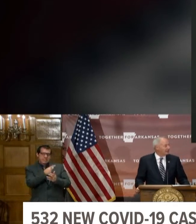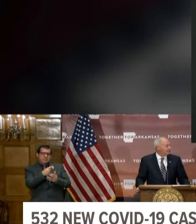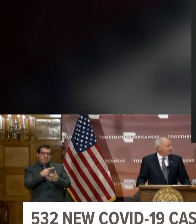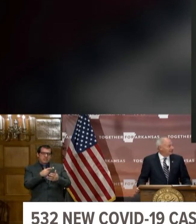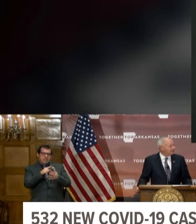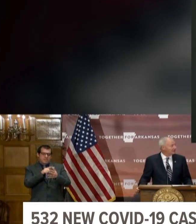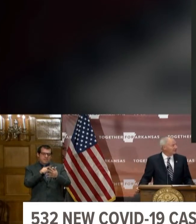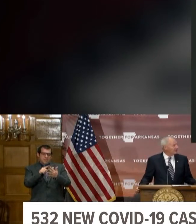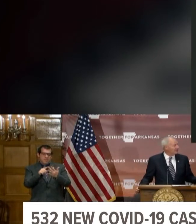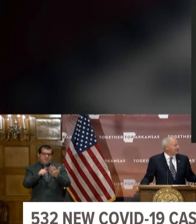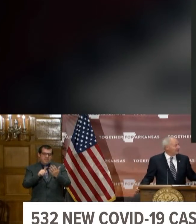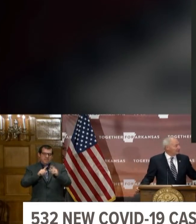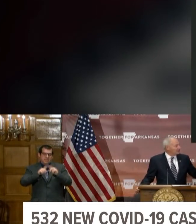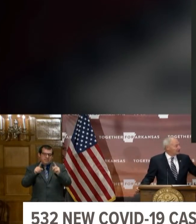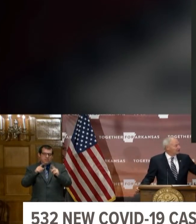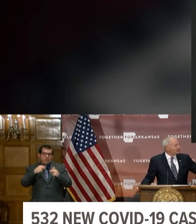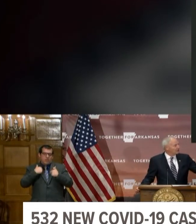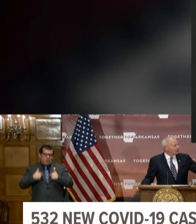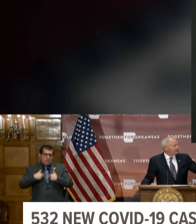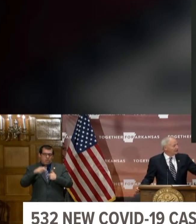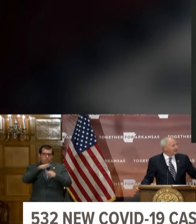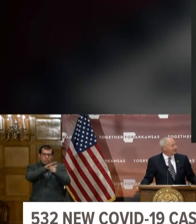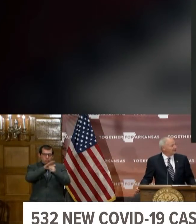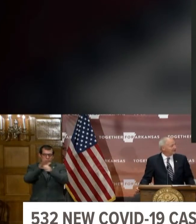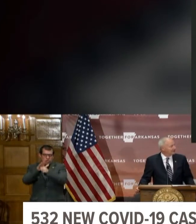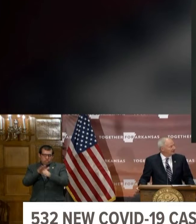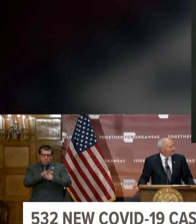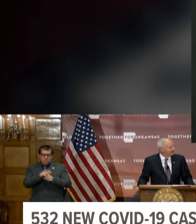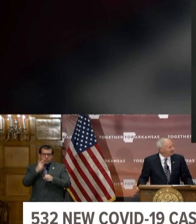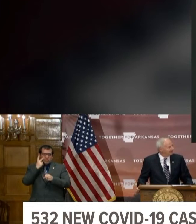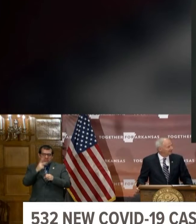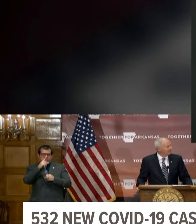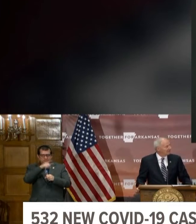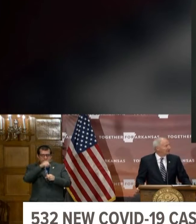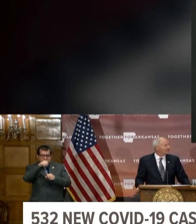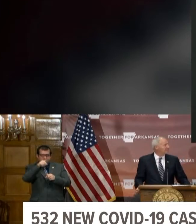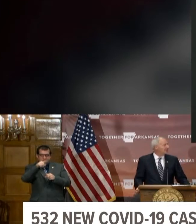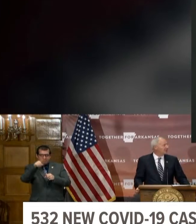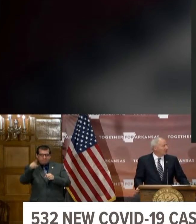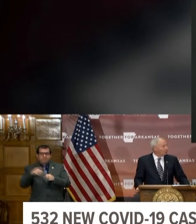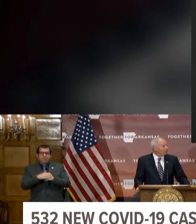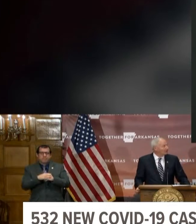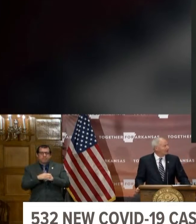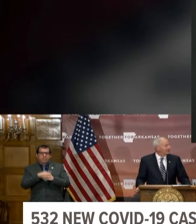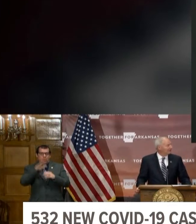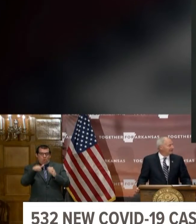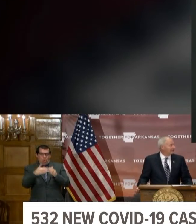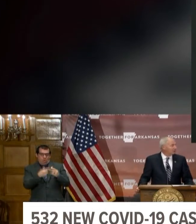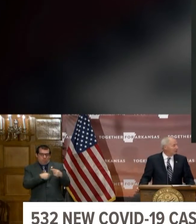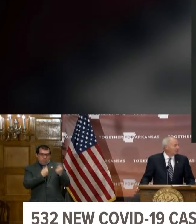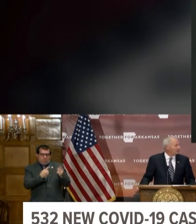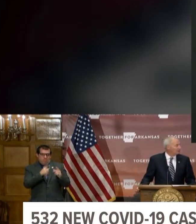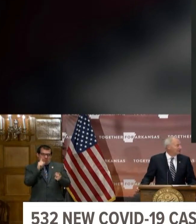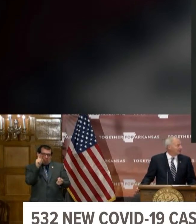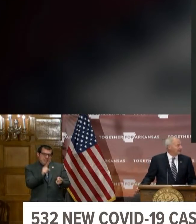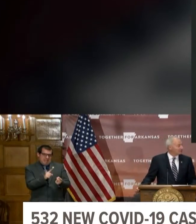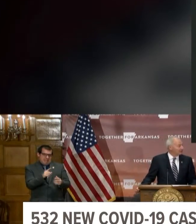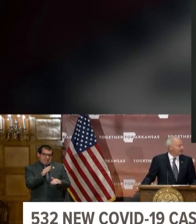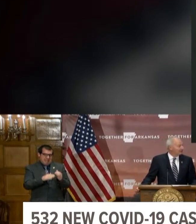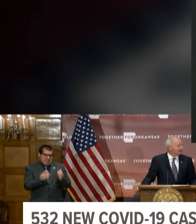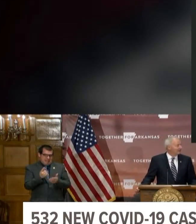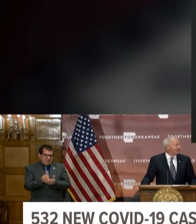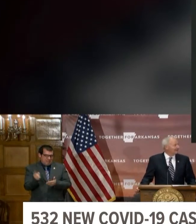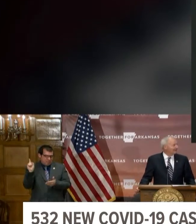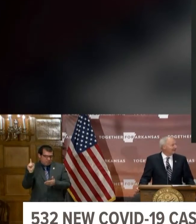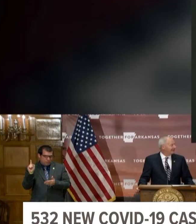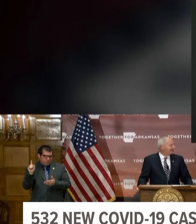public health regions, which shows the trend lines. All of them are lower than they were last